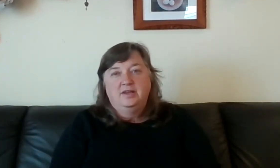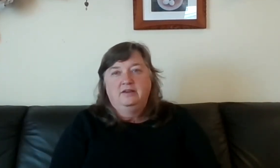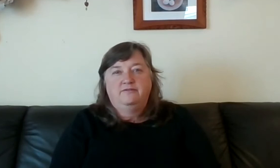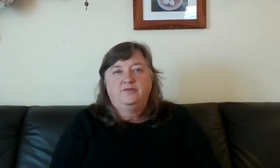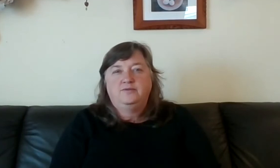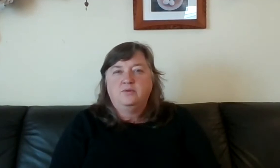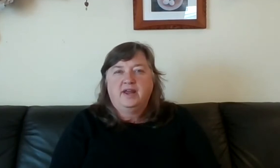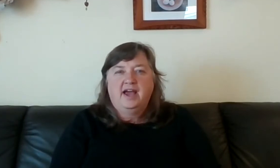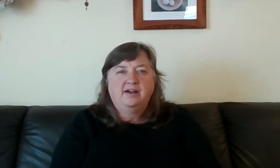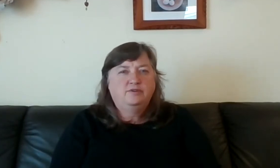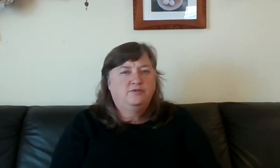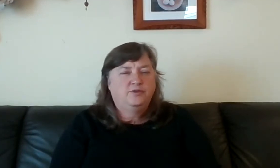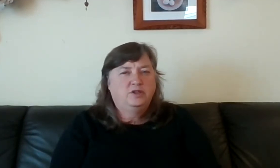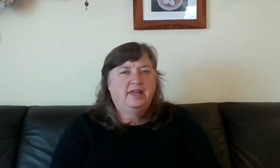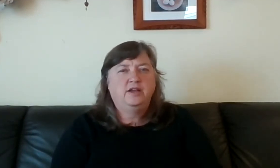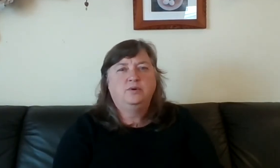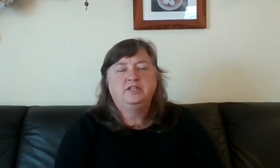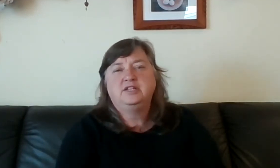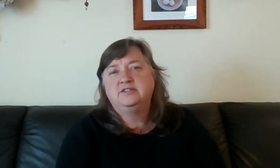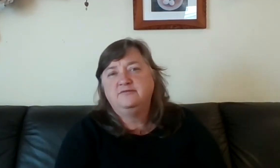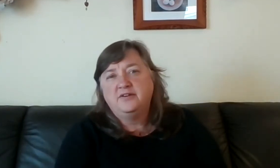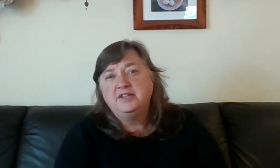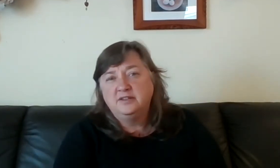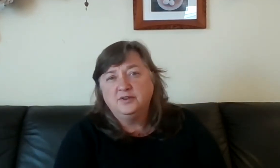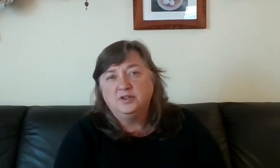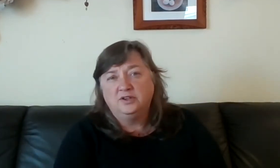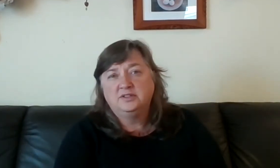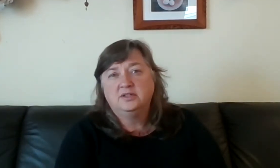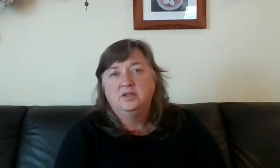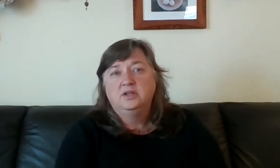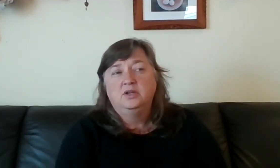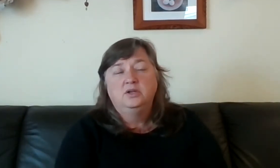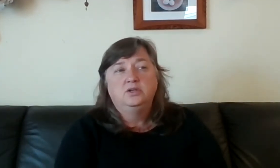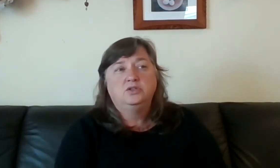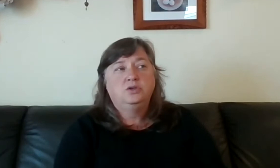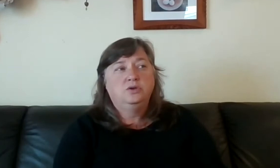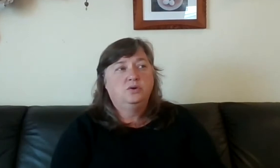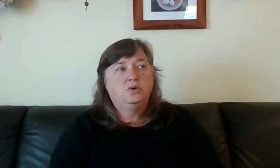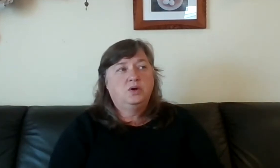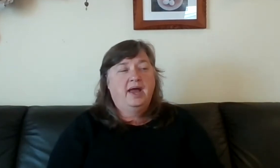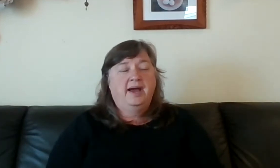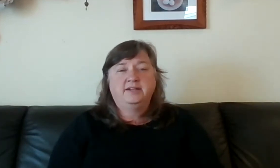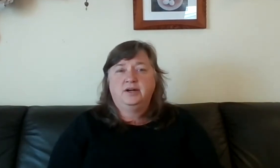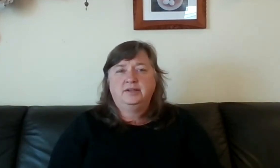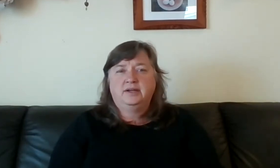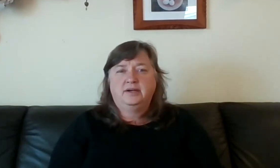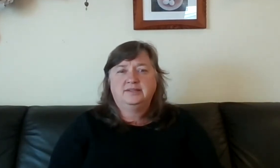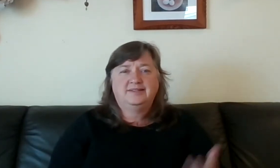If you don't have a full language, it's very difficult to add on a